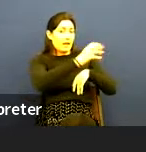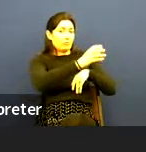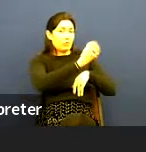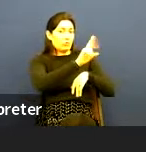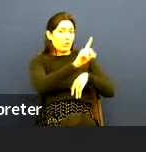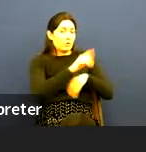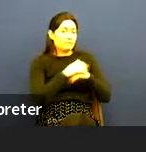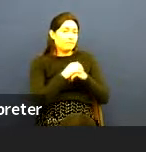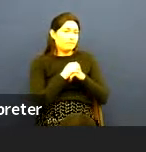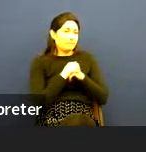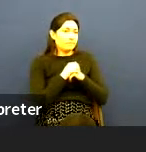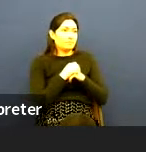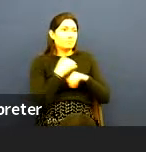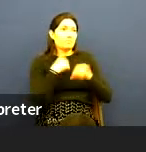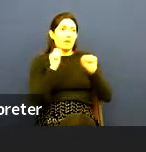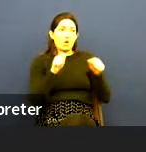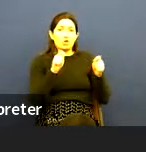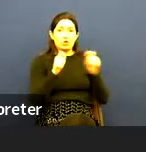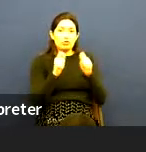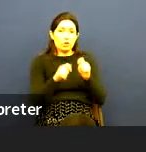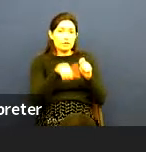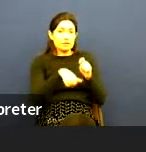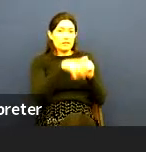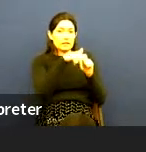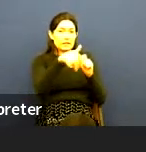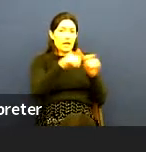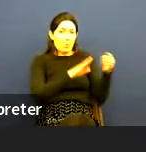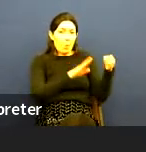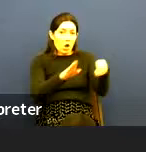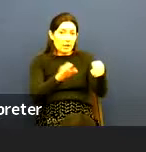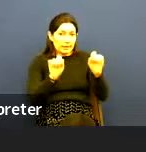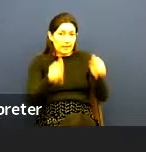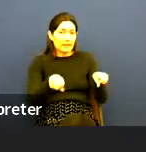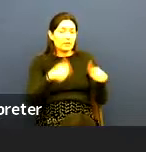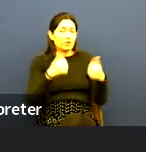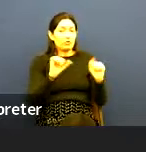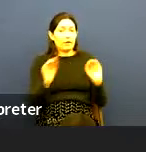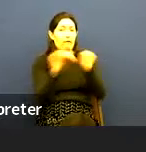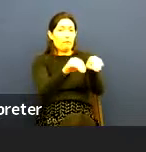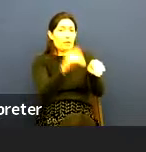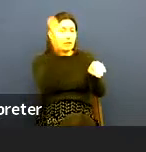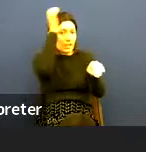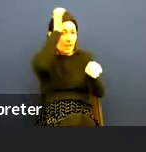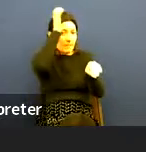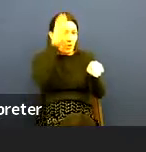road. I could adjust the sidewalk here and get the dumpster in there.